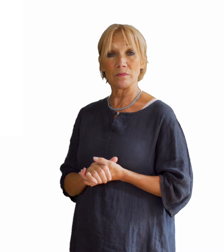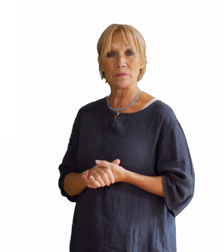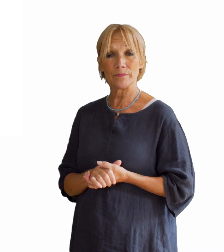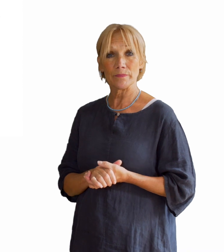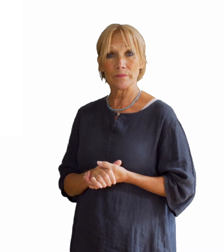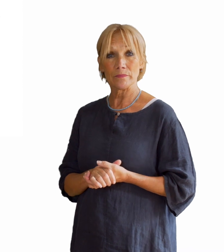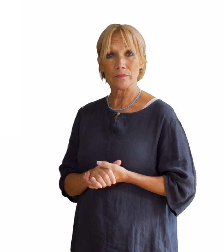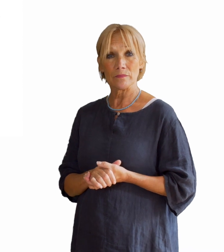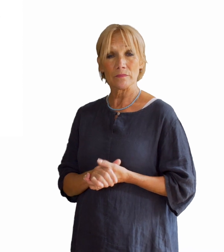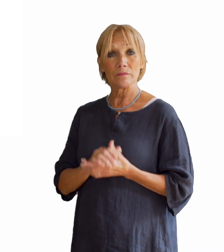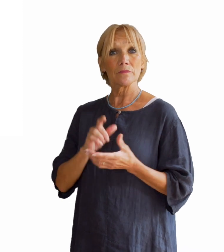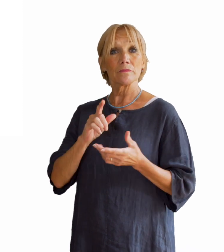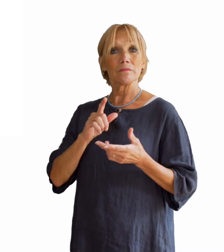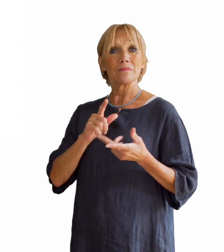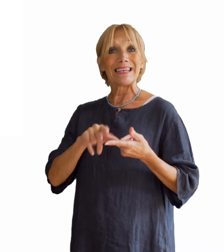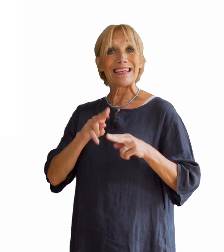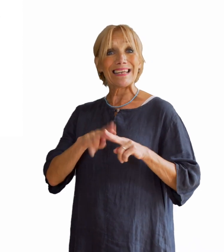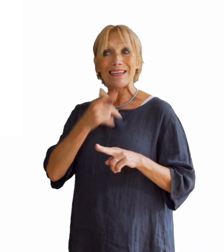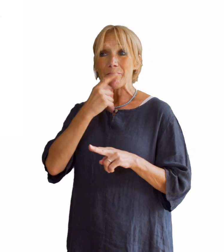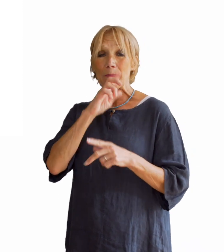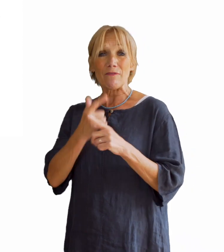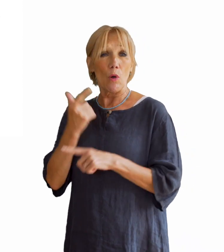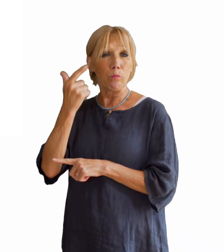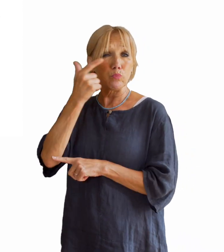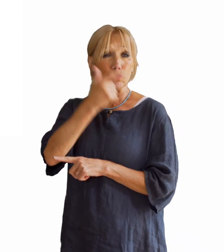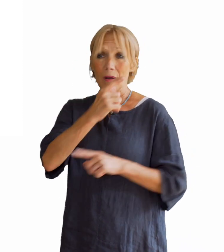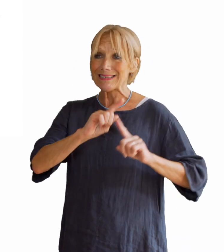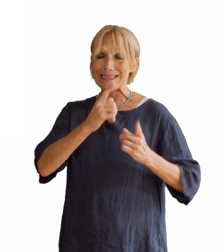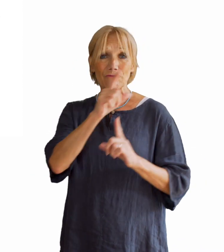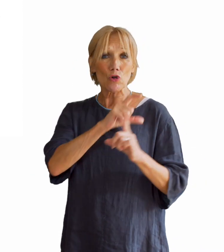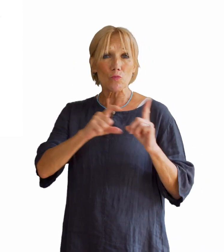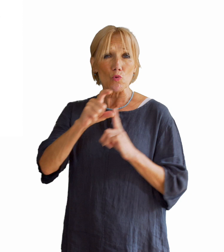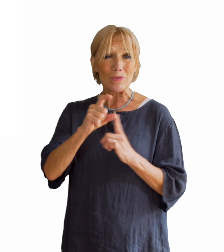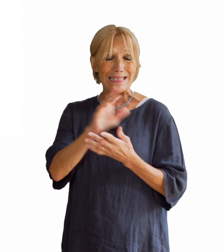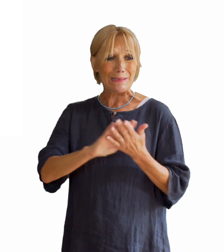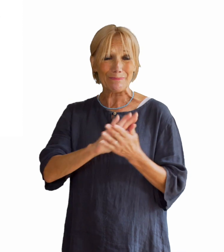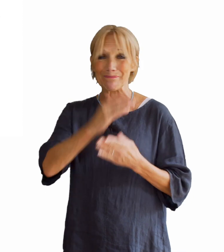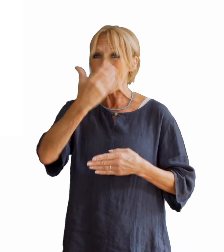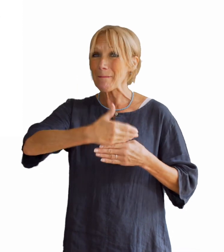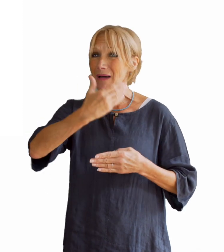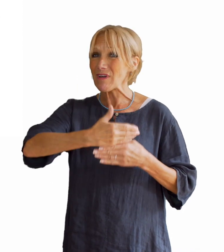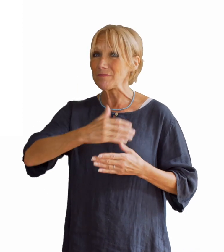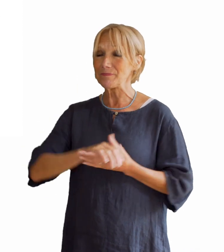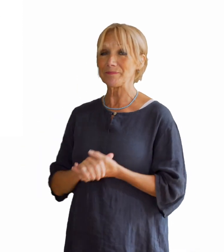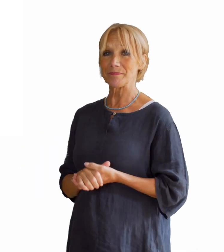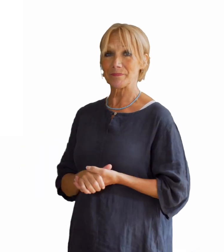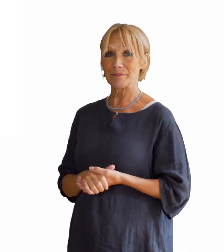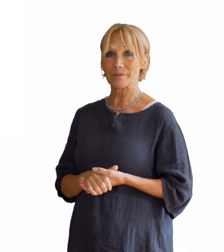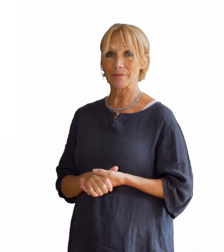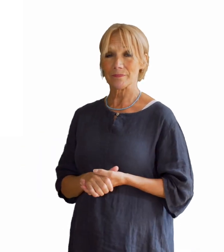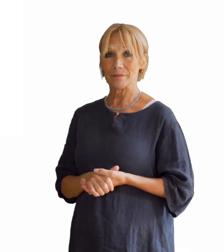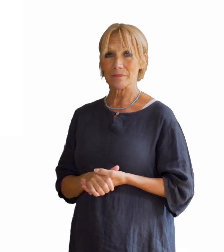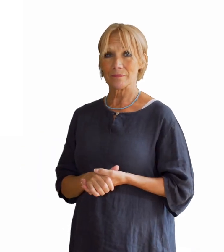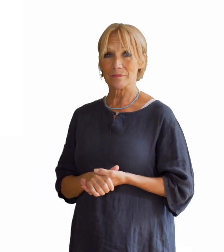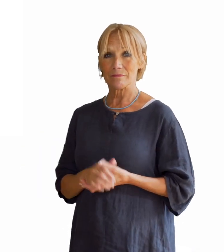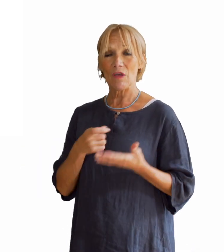centre. If people have to cross borders into different areas or communities, that can also act as a barrier for some. We